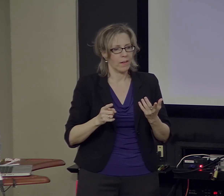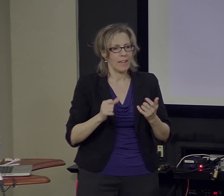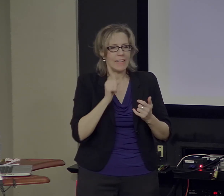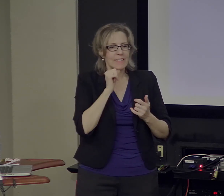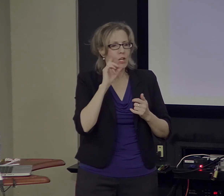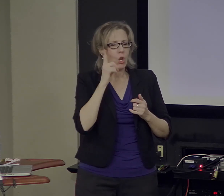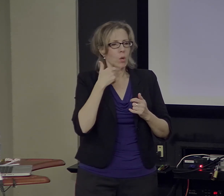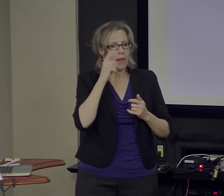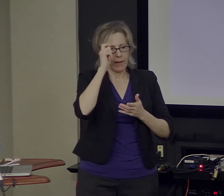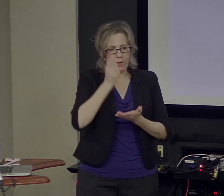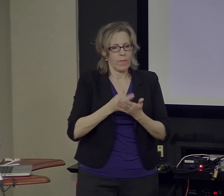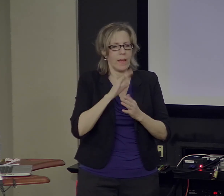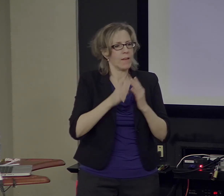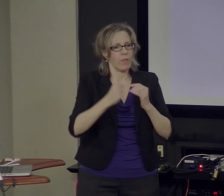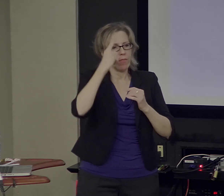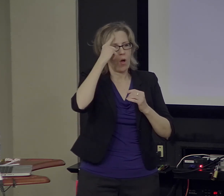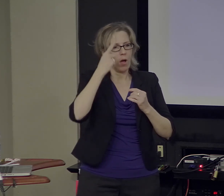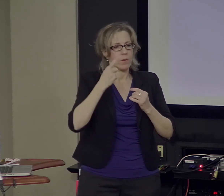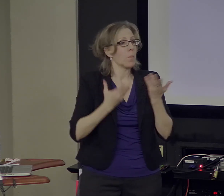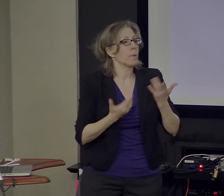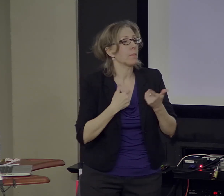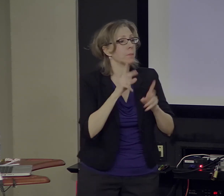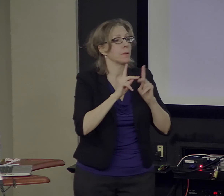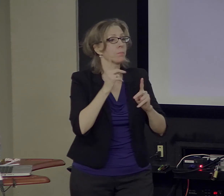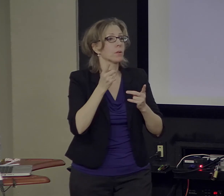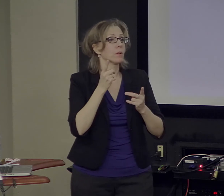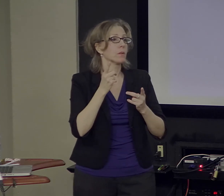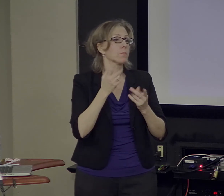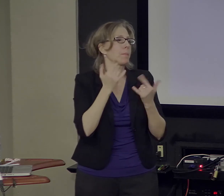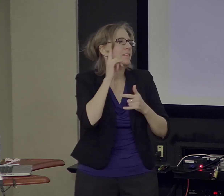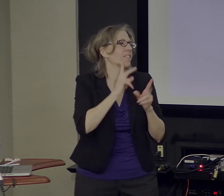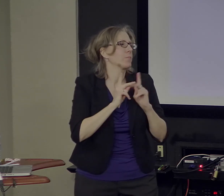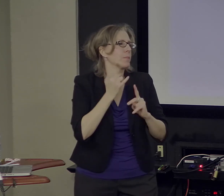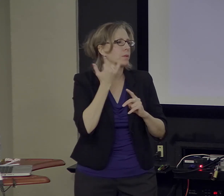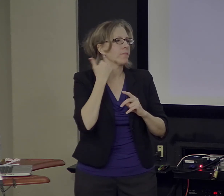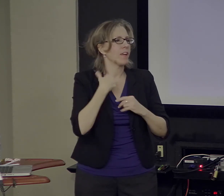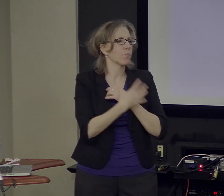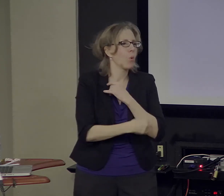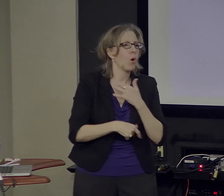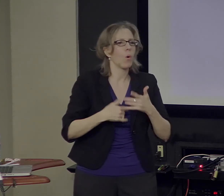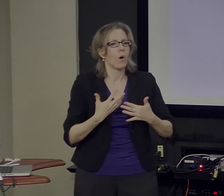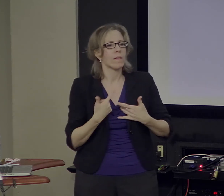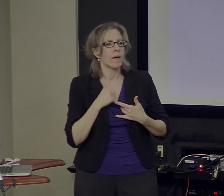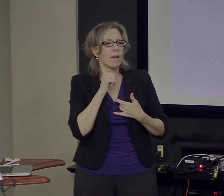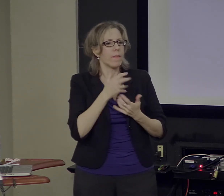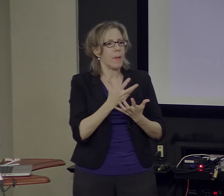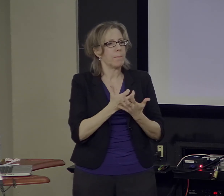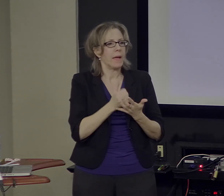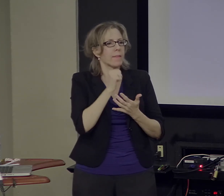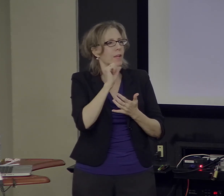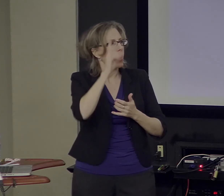It was about begging, but they had never thought of or seen that type of